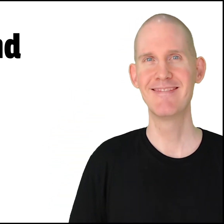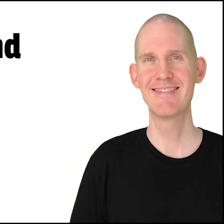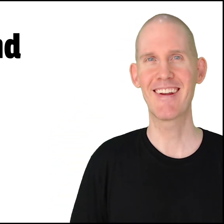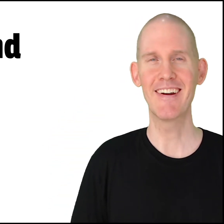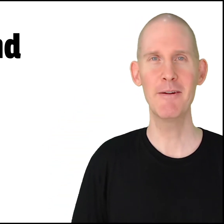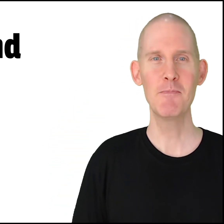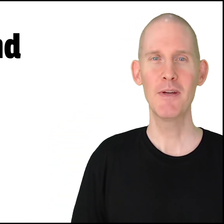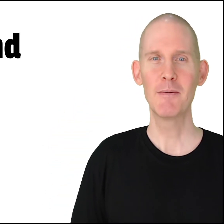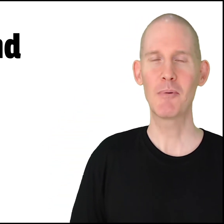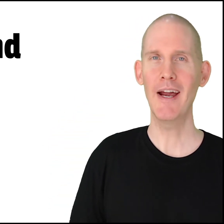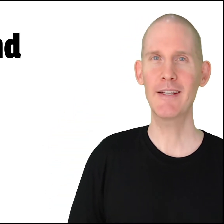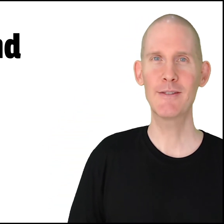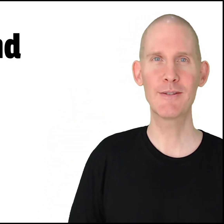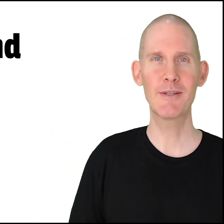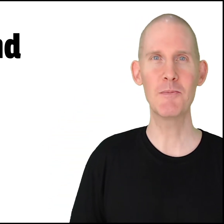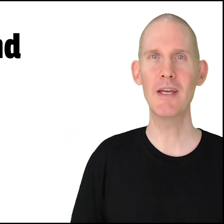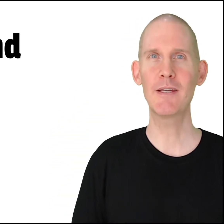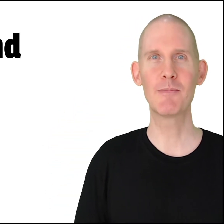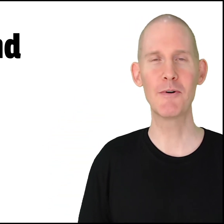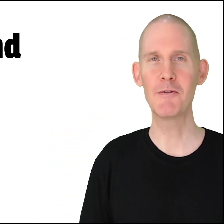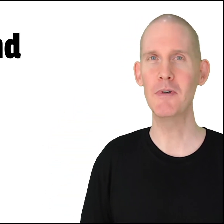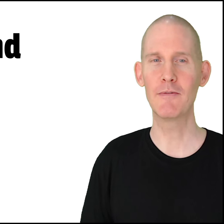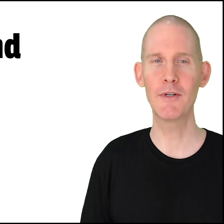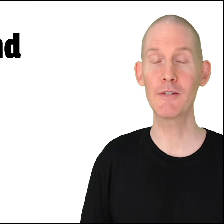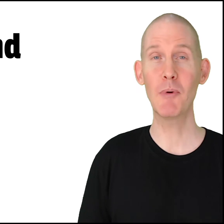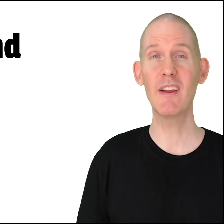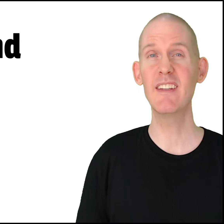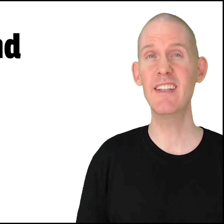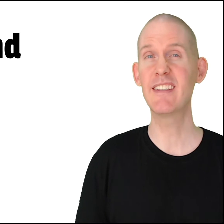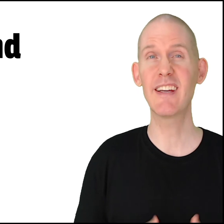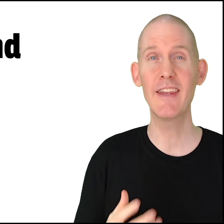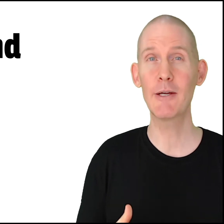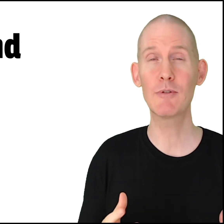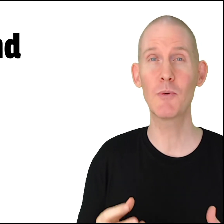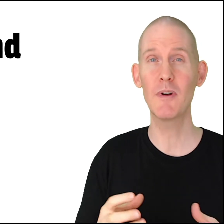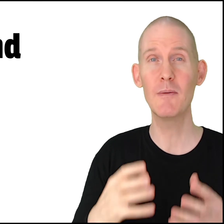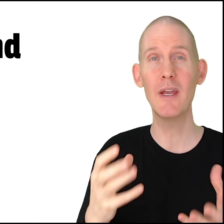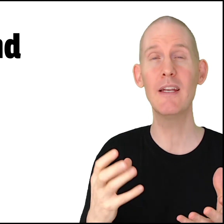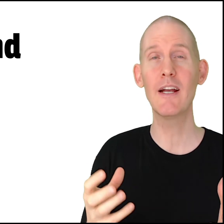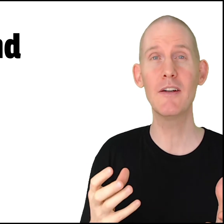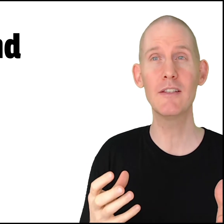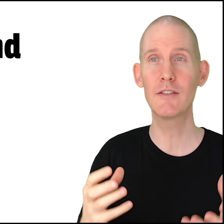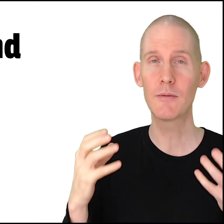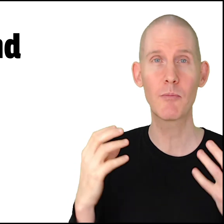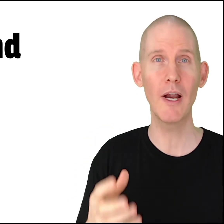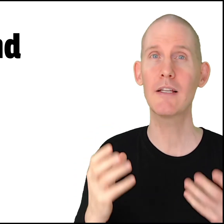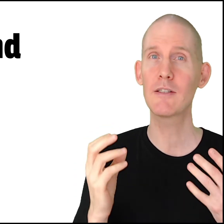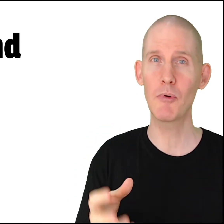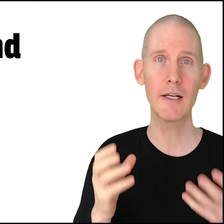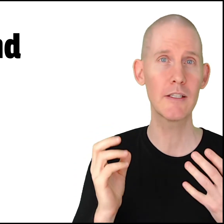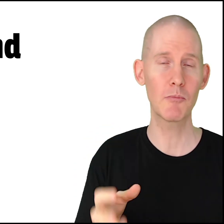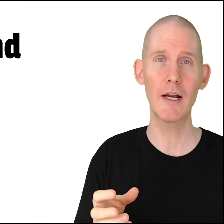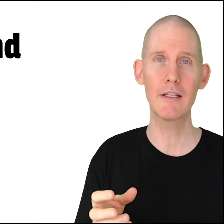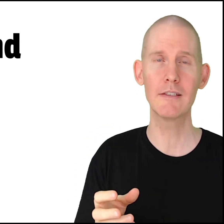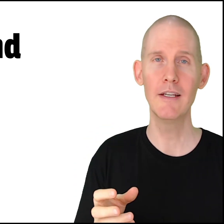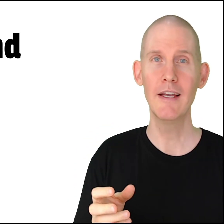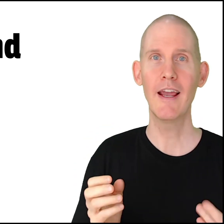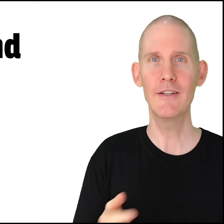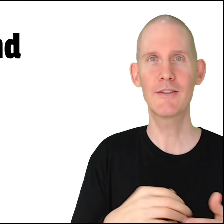All right. Practice is going to make improvement. Fingerspelling in sign language is one of the main areas. Just practice, practice, practice, and it's going to